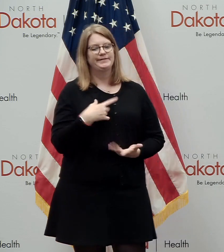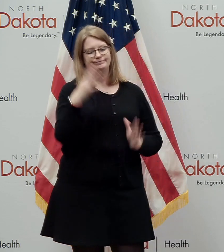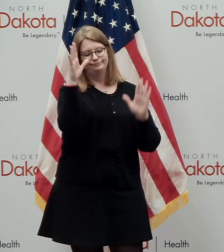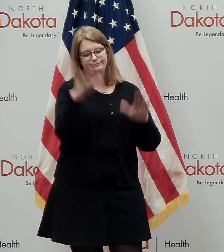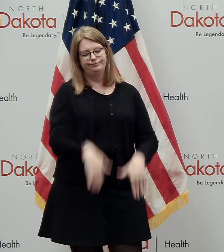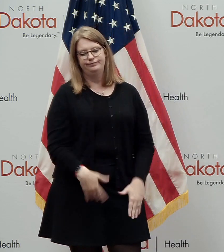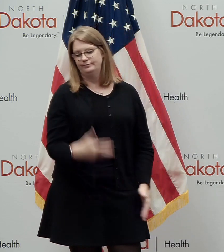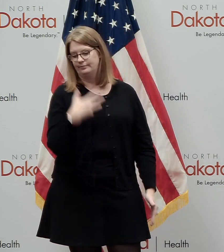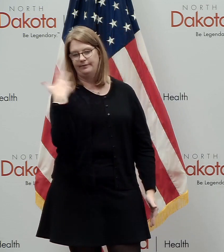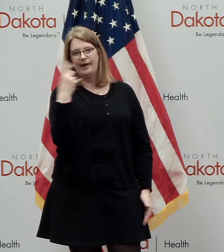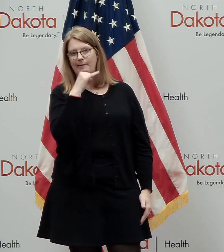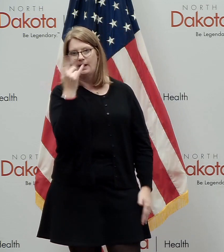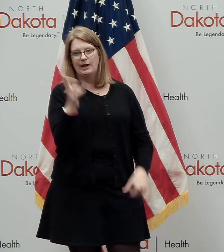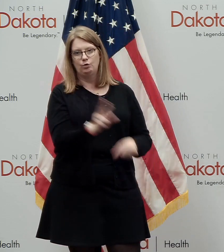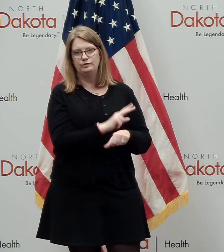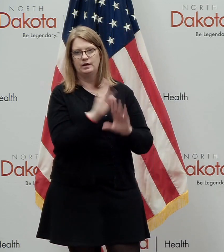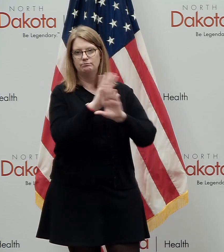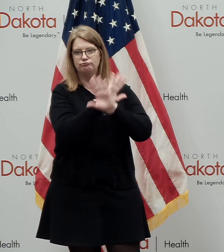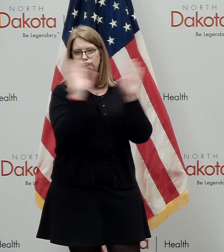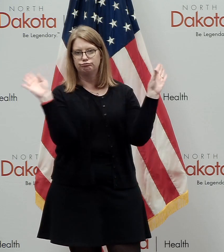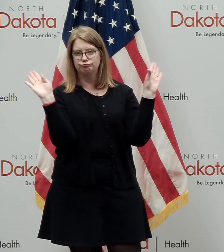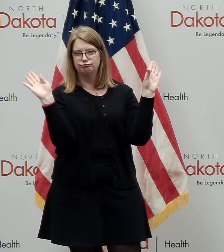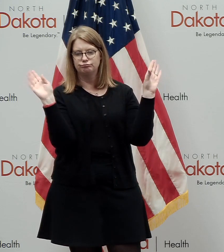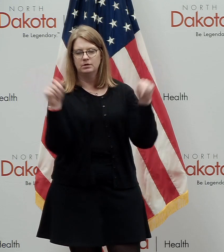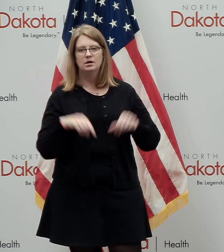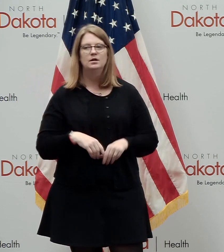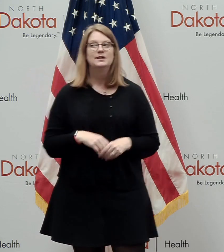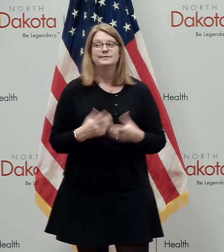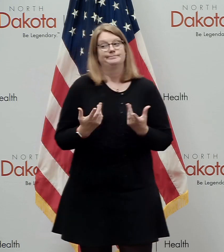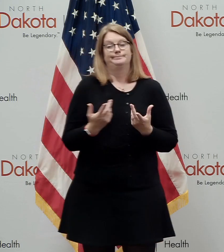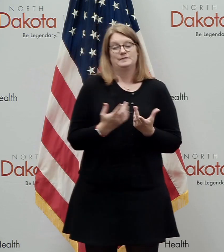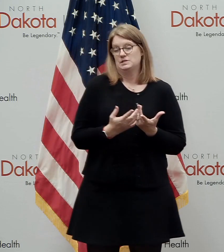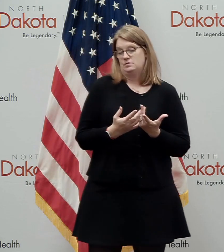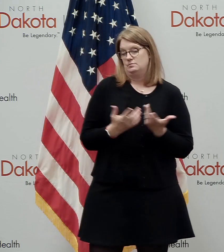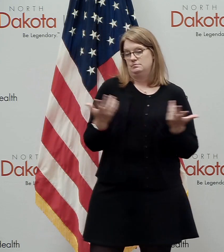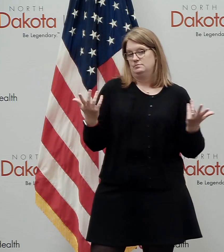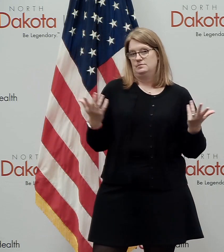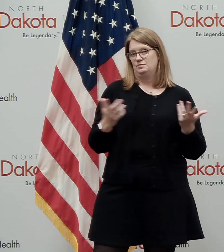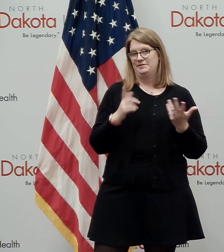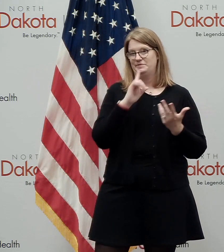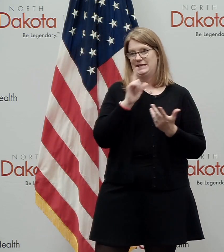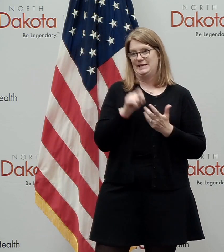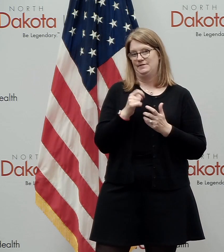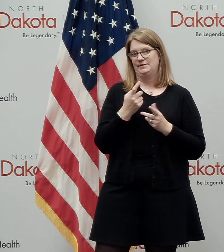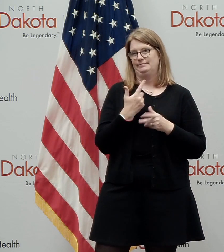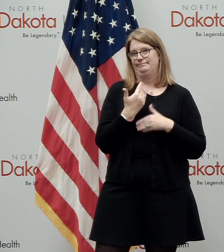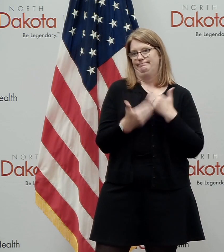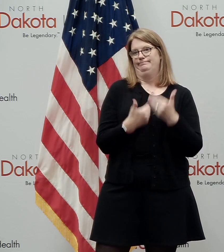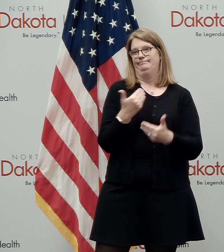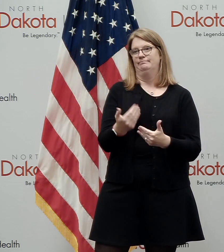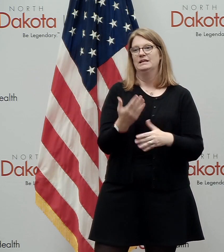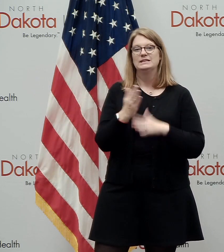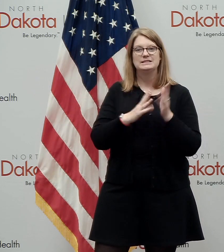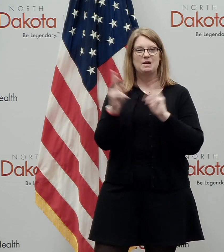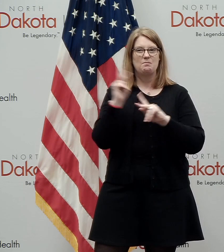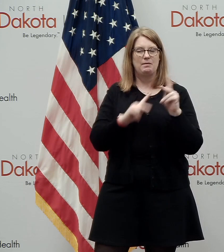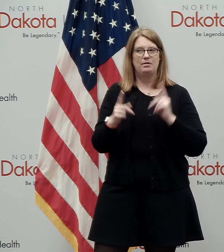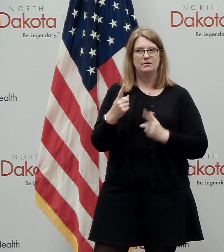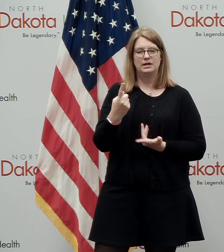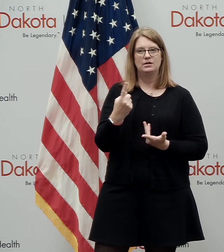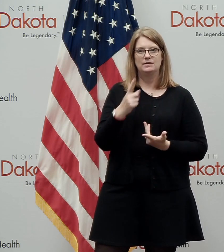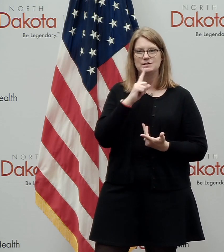this, and then again try to figure out a way to navigate through this when some people have it in their mind that this is